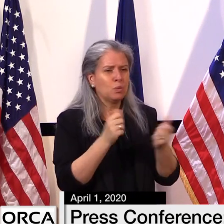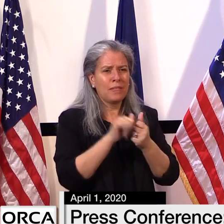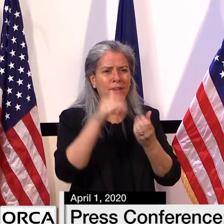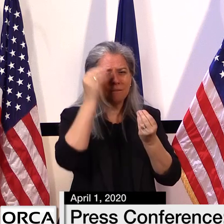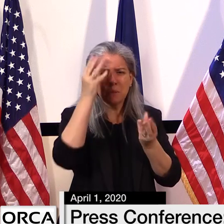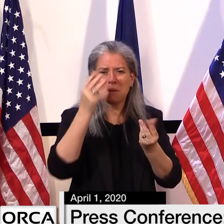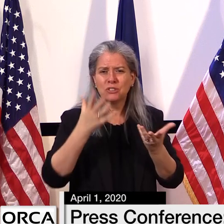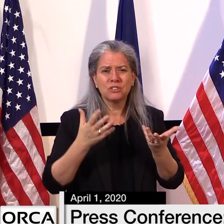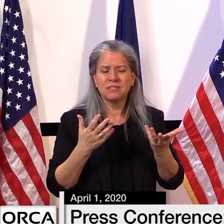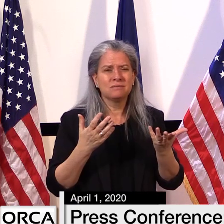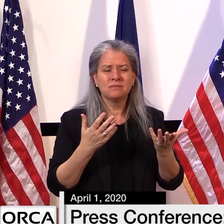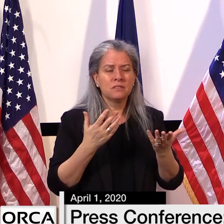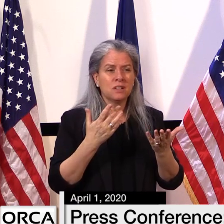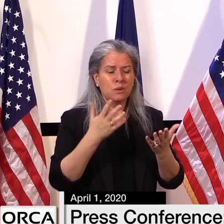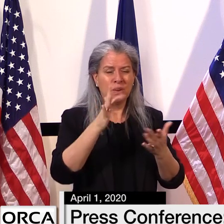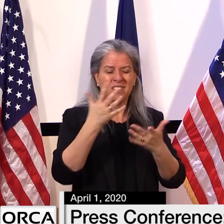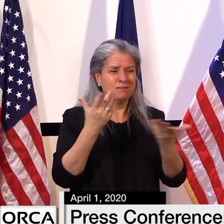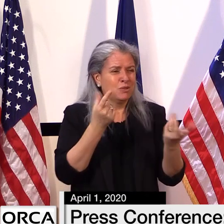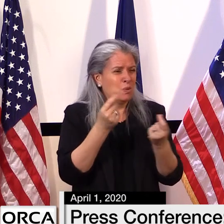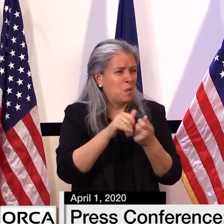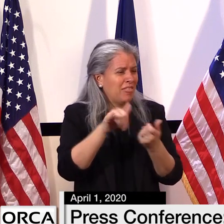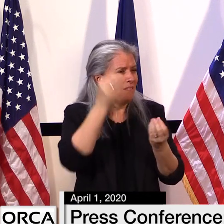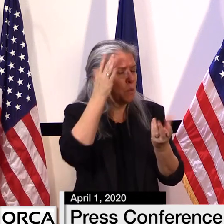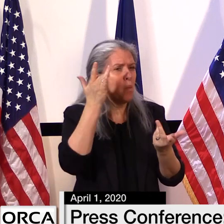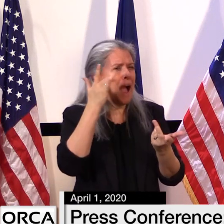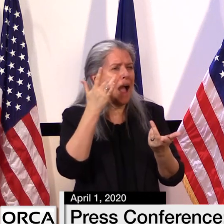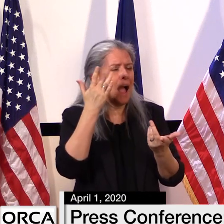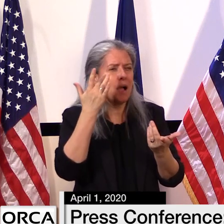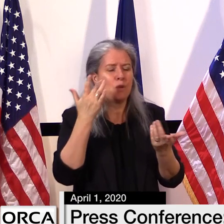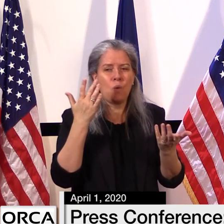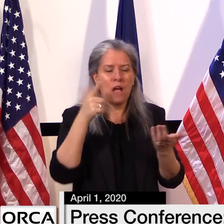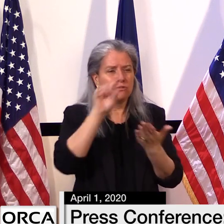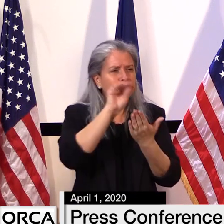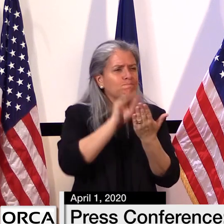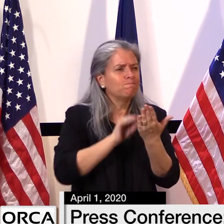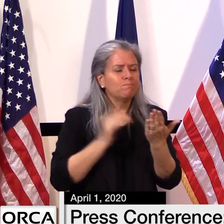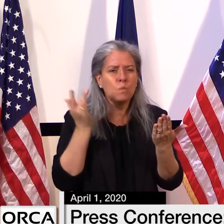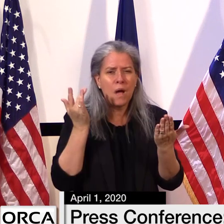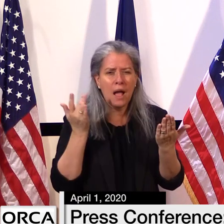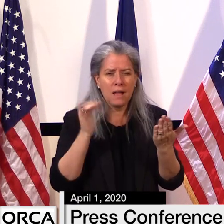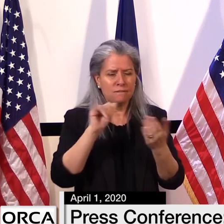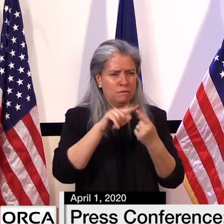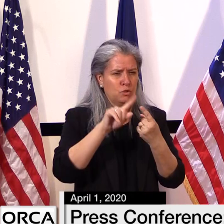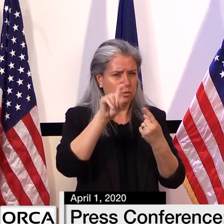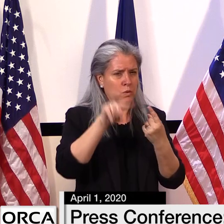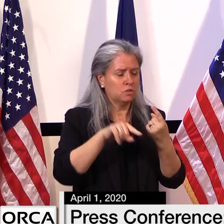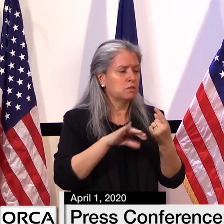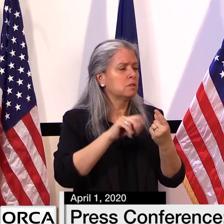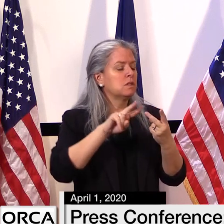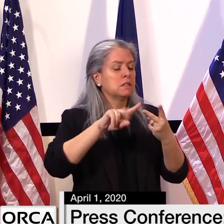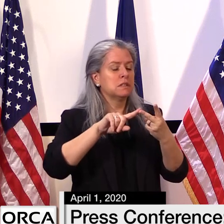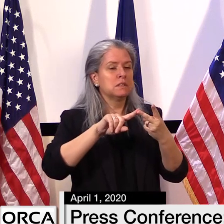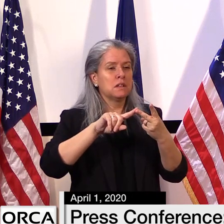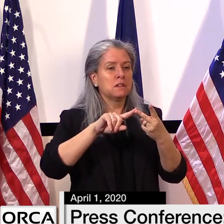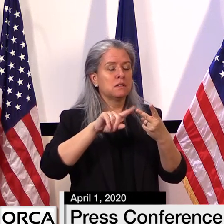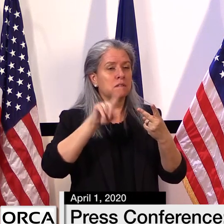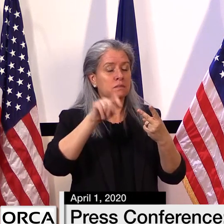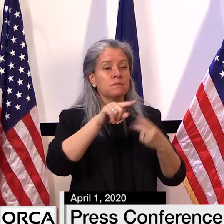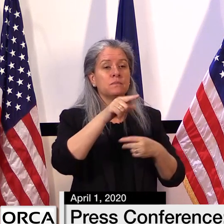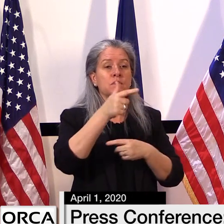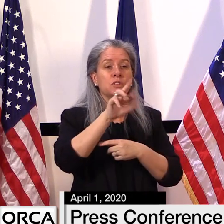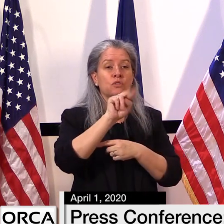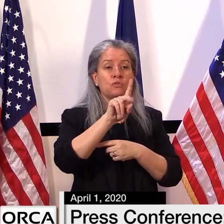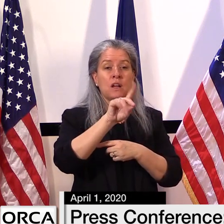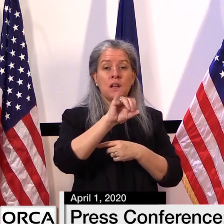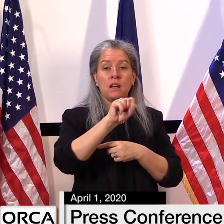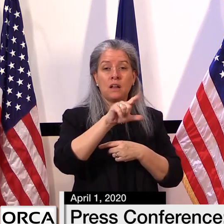they going to file it away or take some sort of action? And secondly, the state is also saying Grand Isle has no